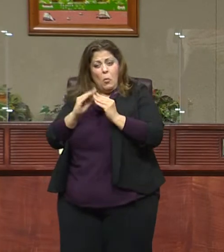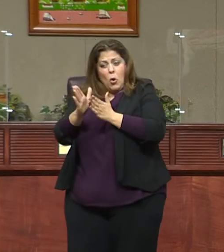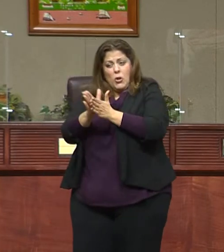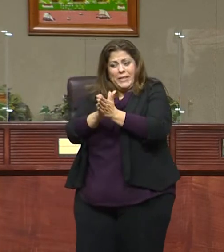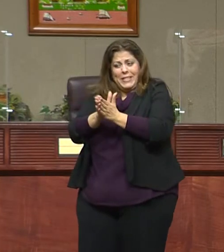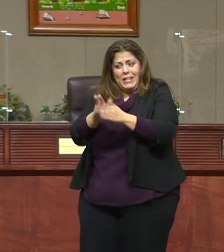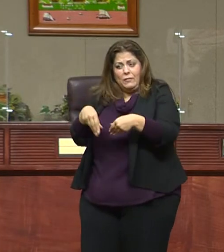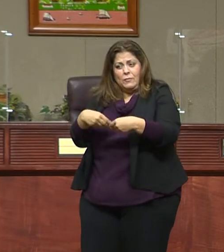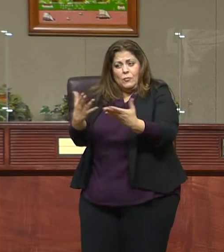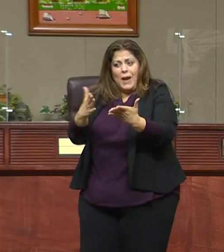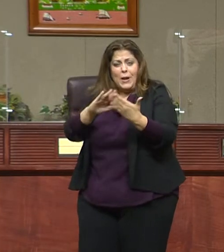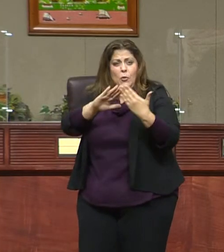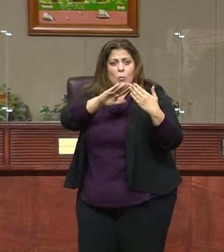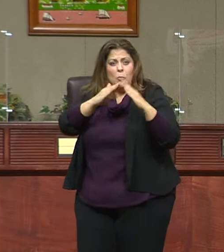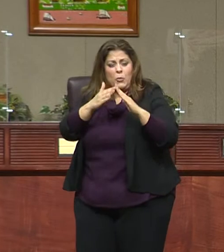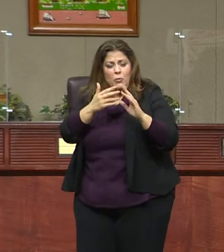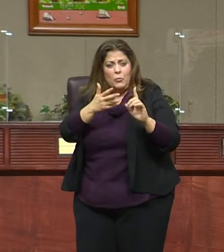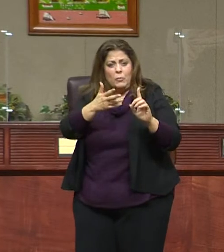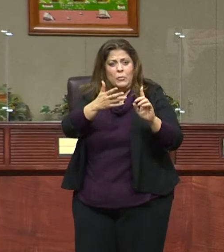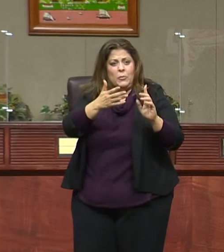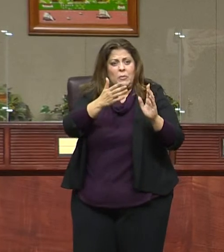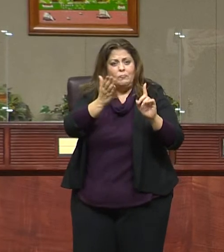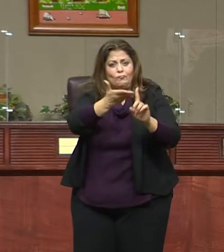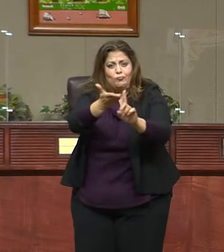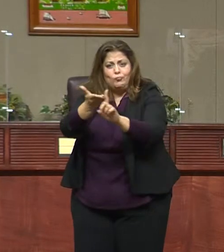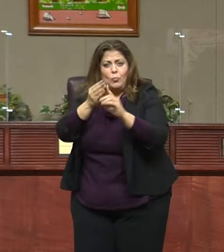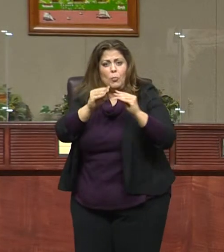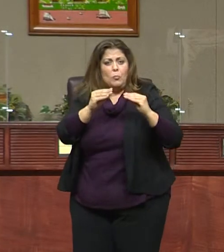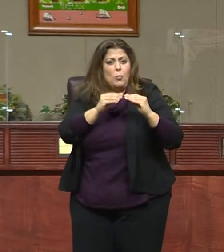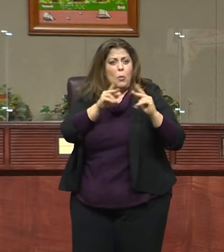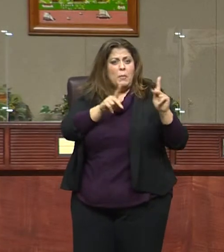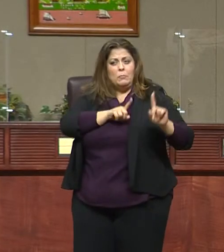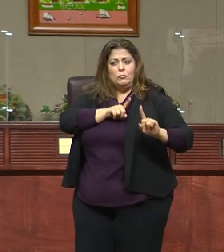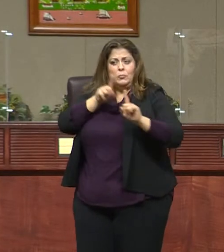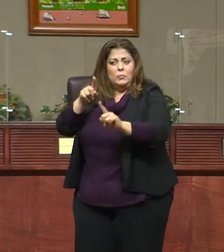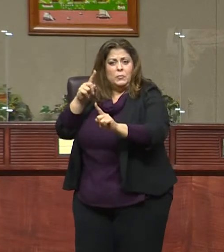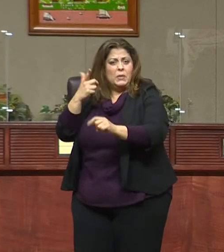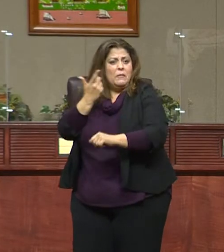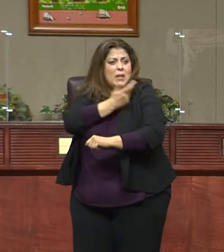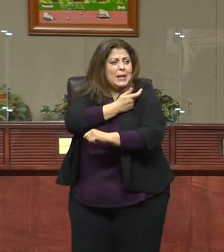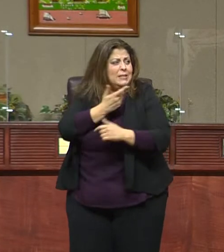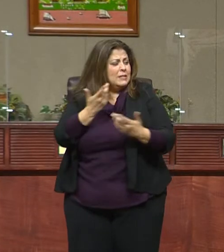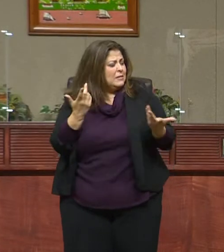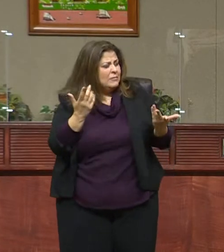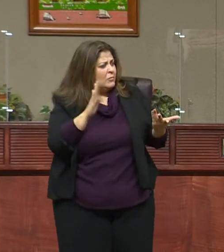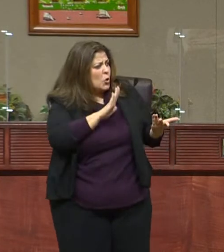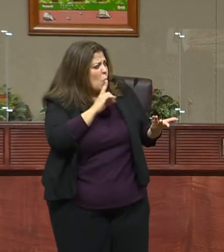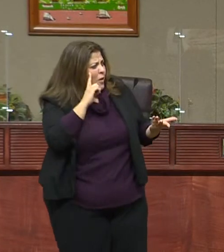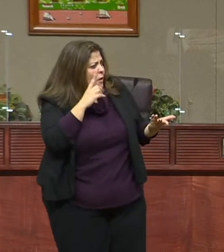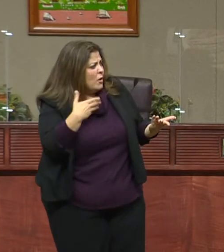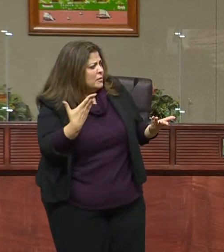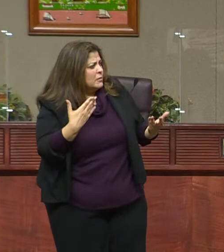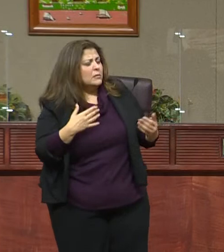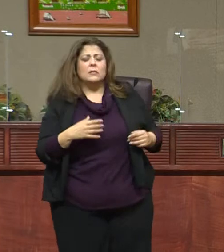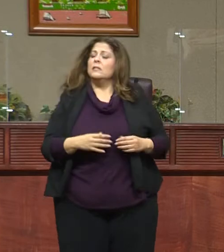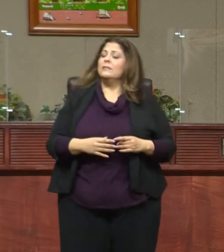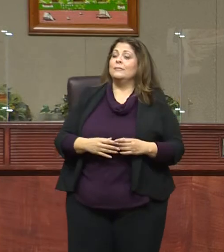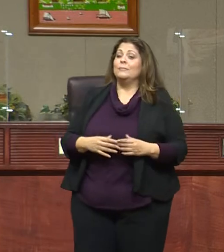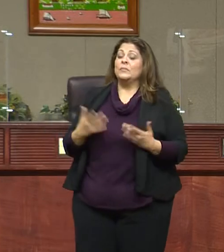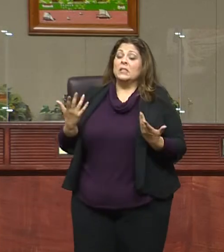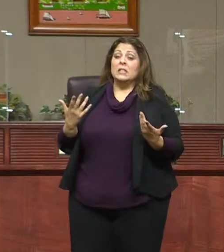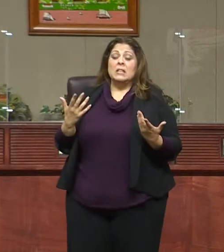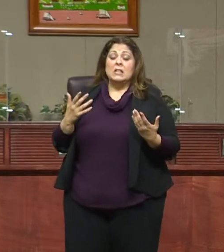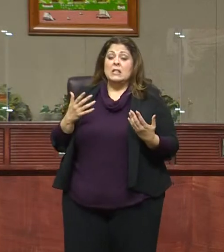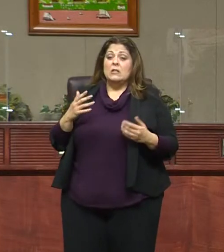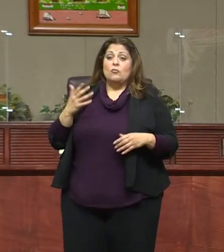in the community to try to get more people vaccinated? What are your thoughts on it? I'm not sure what has caused the apparent